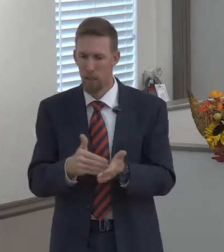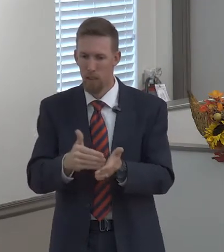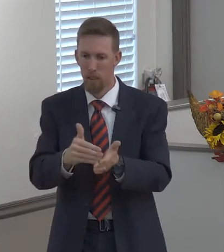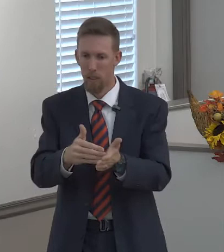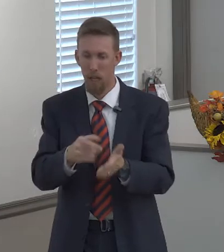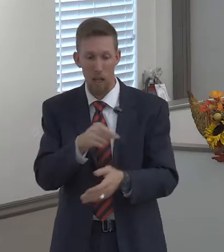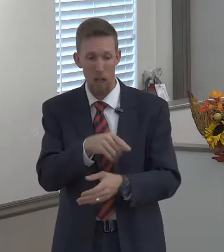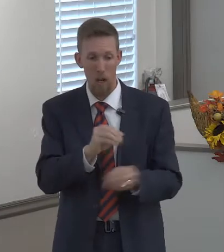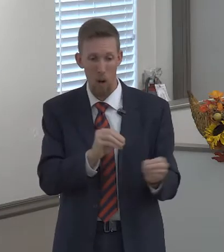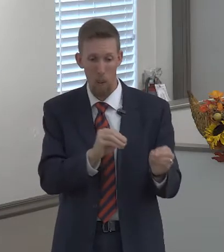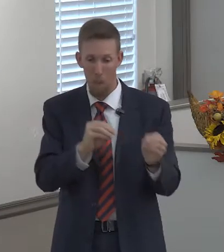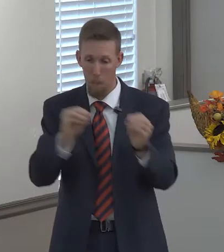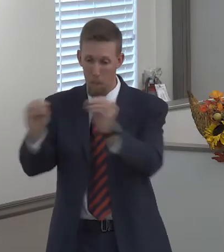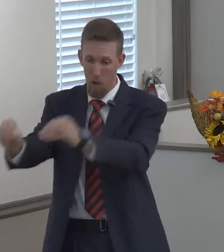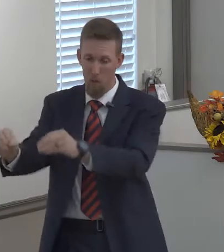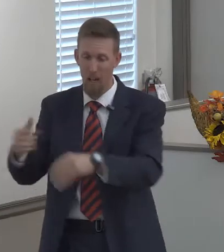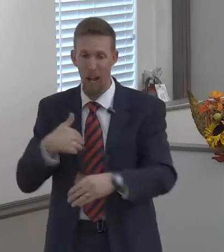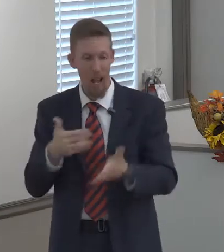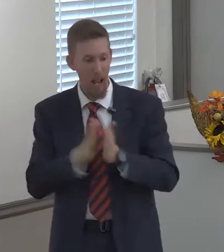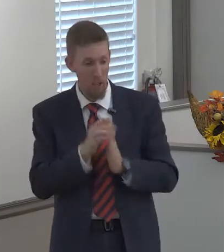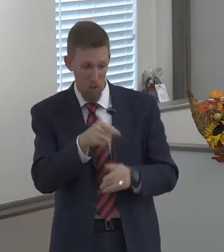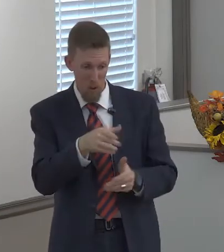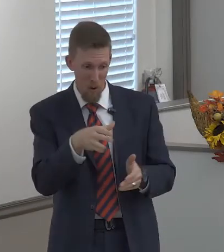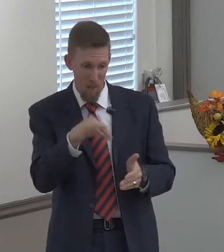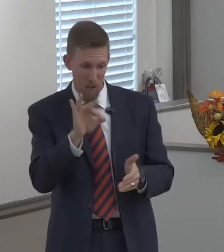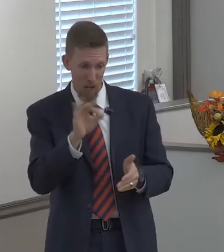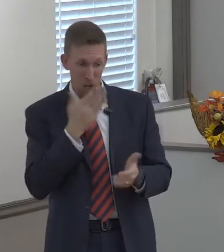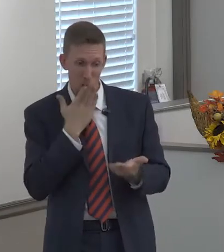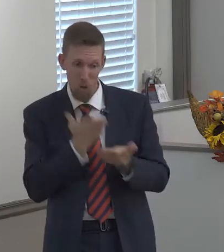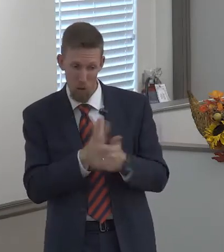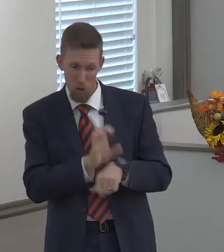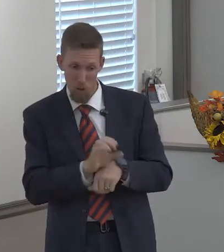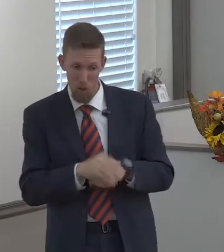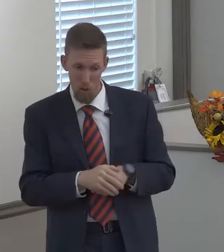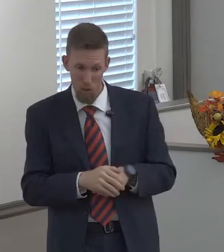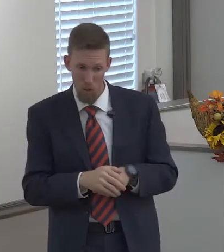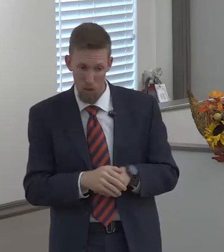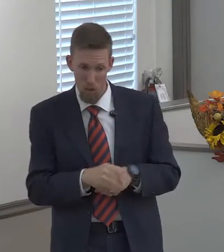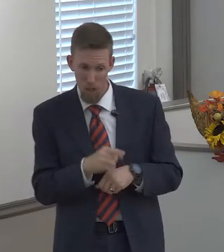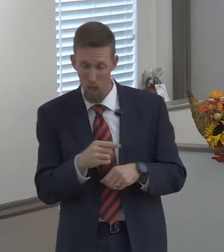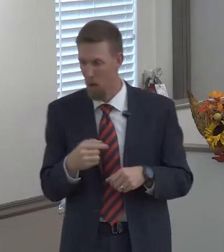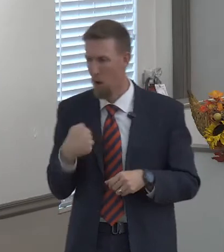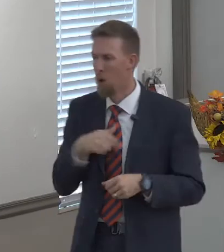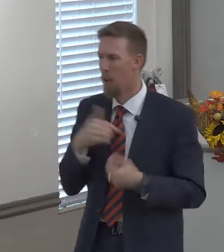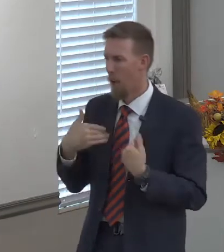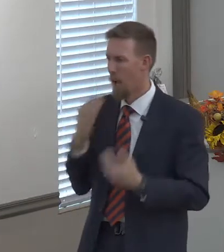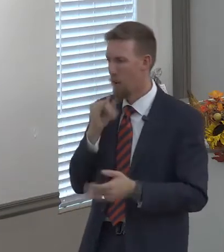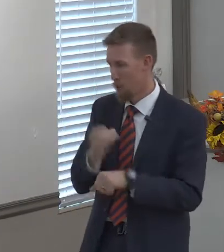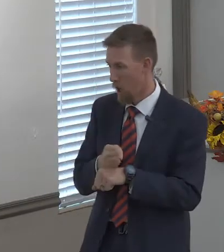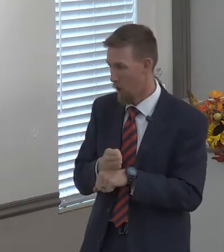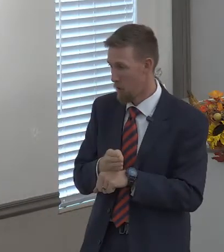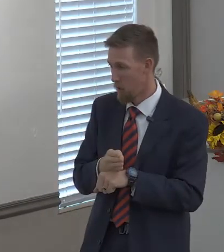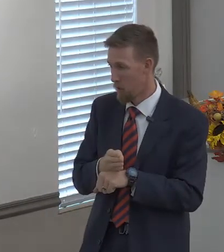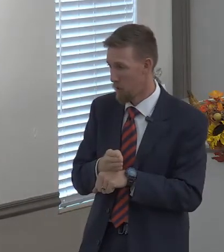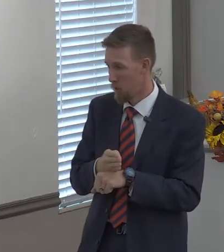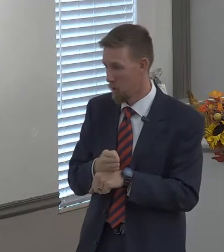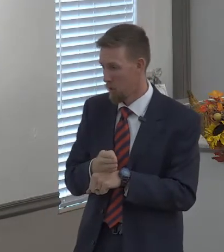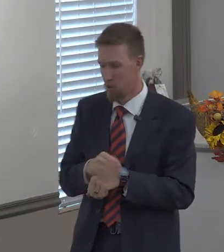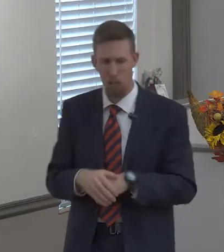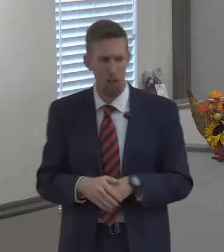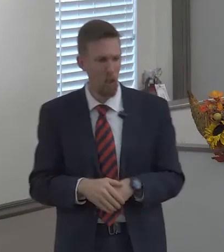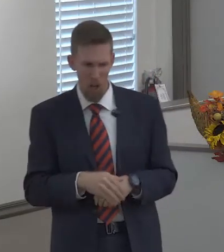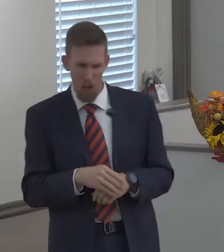many times what happens is the fulfillment of what we see in Galatians, where God says, whatsoever man soweth, that